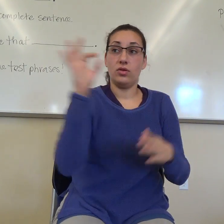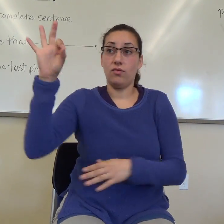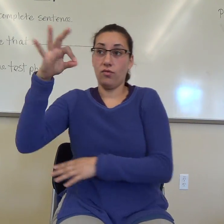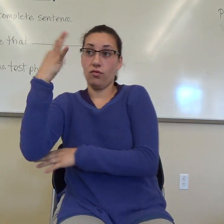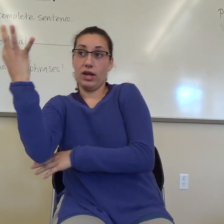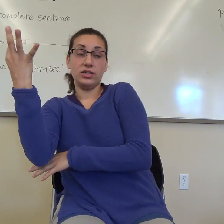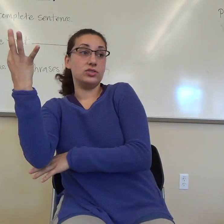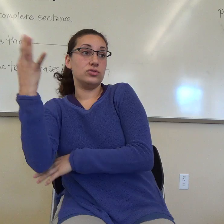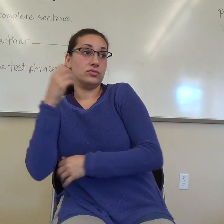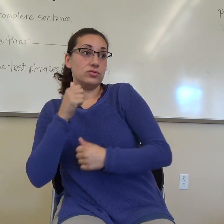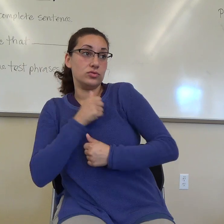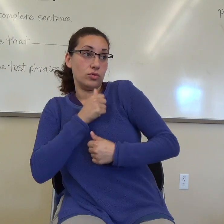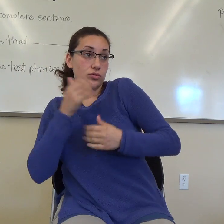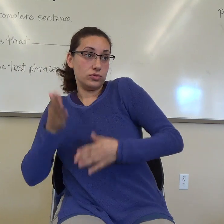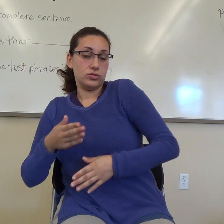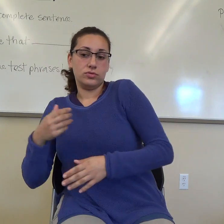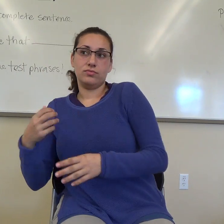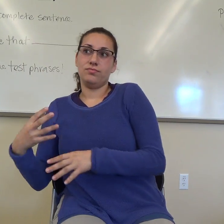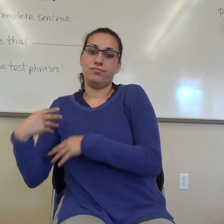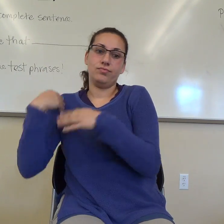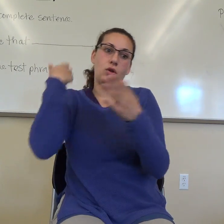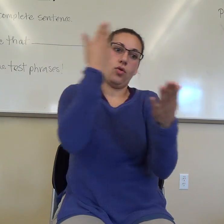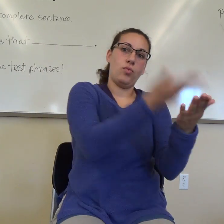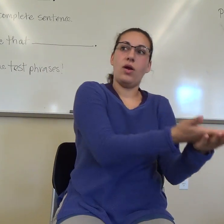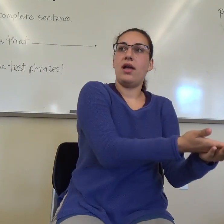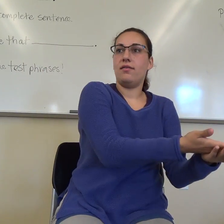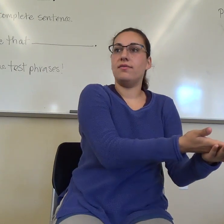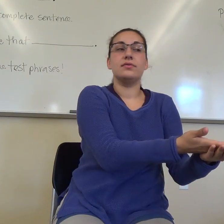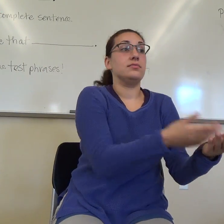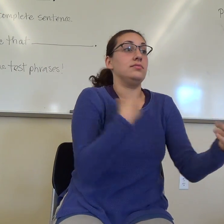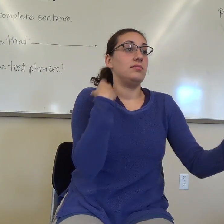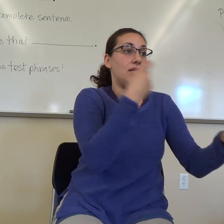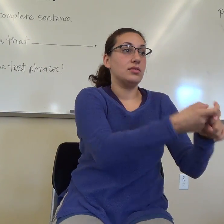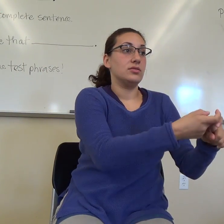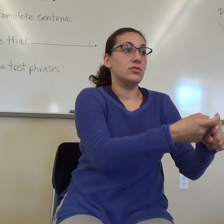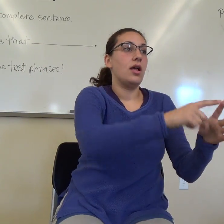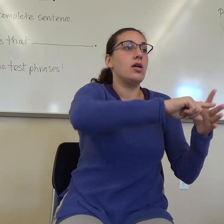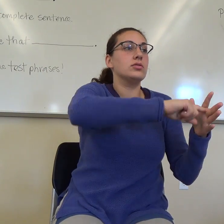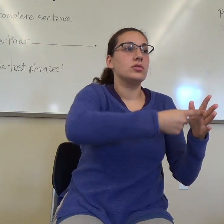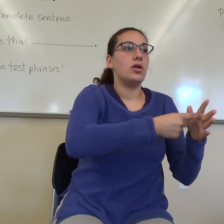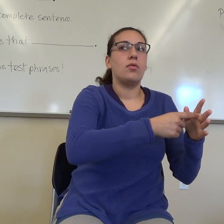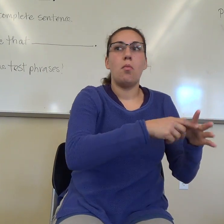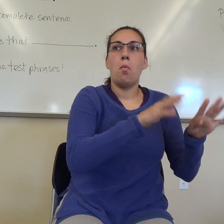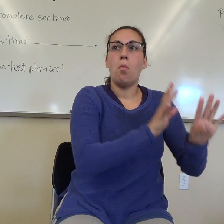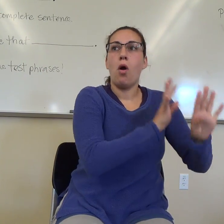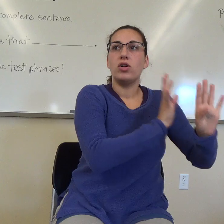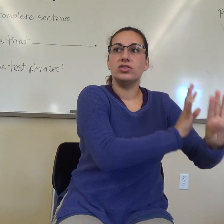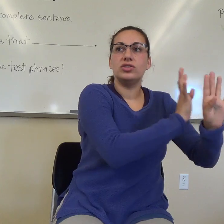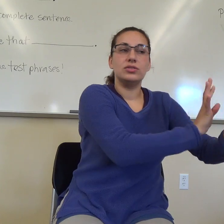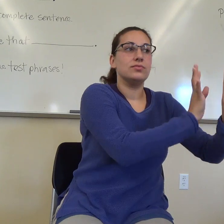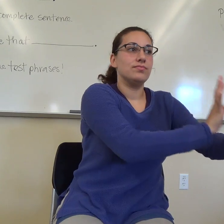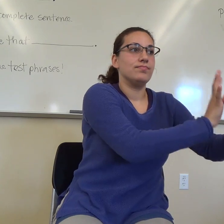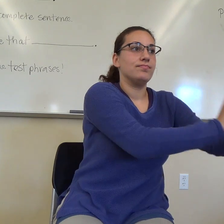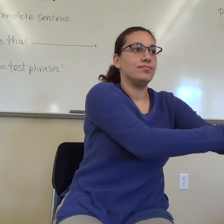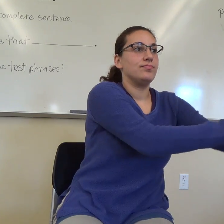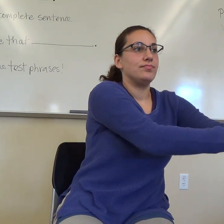over from here, they landed here, and they started marching inland,